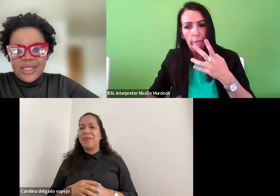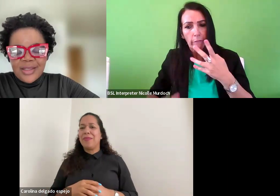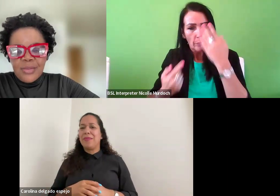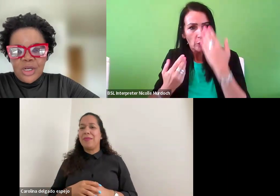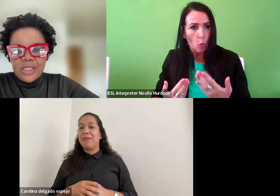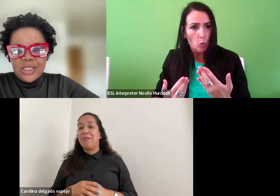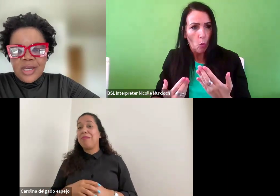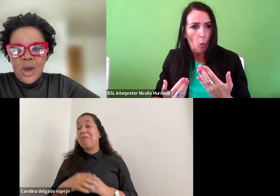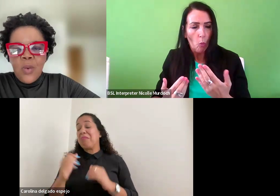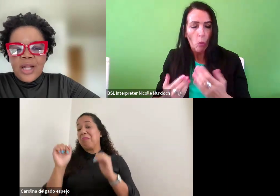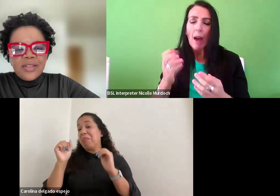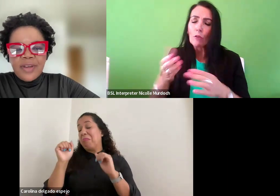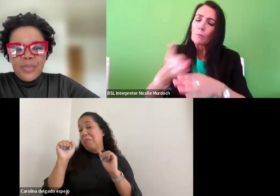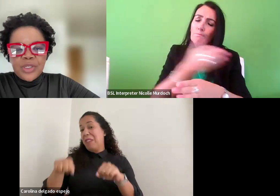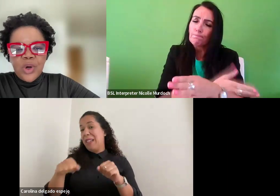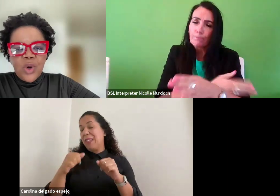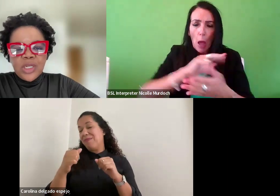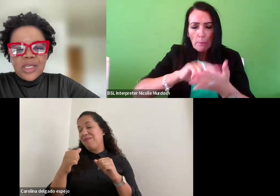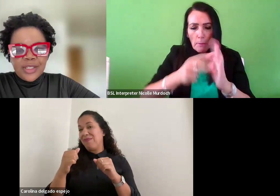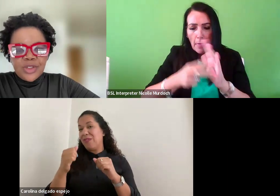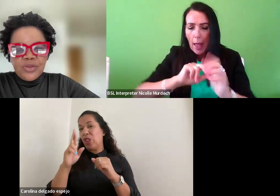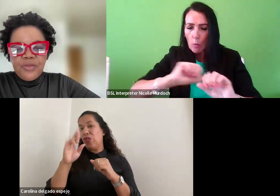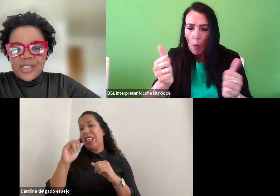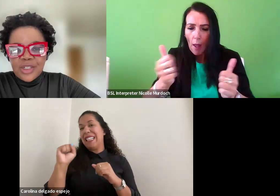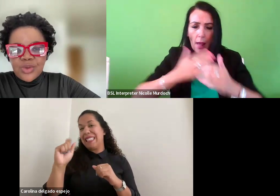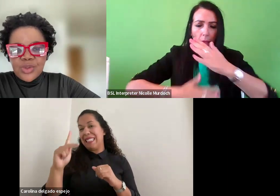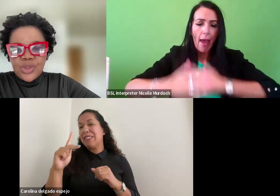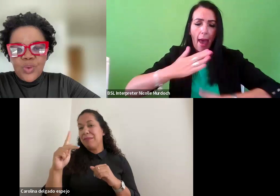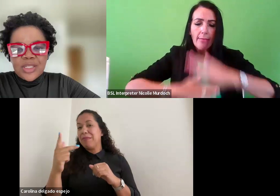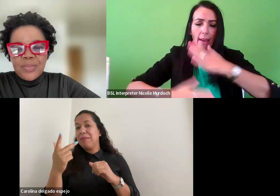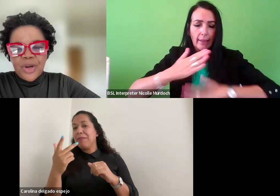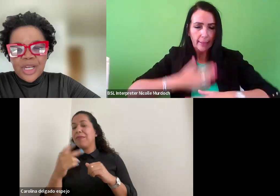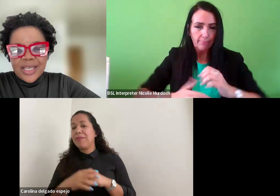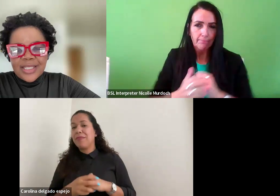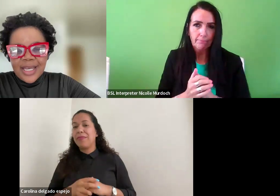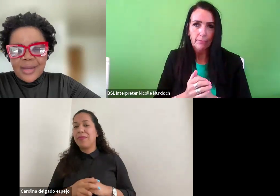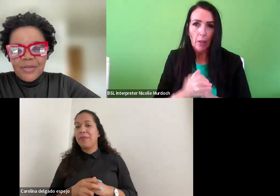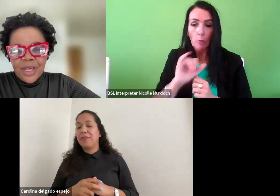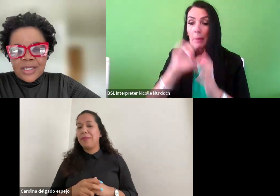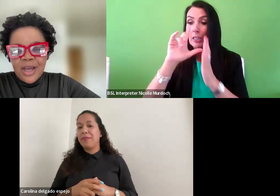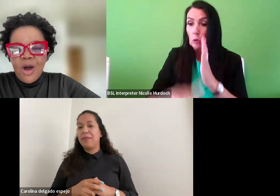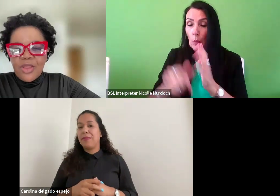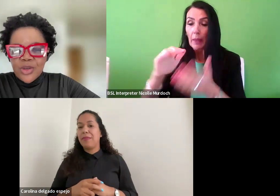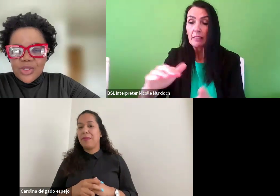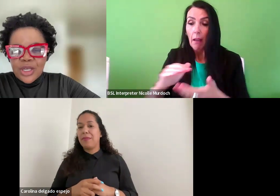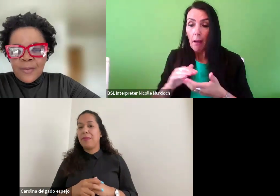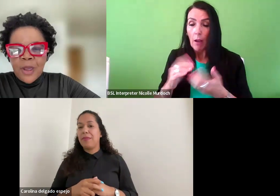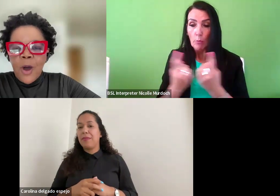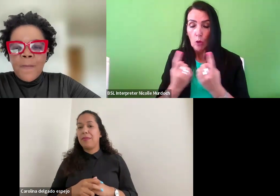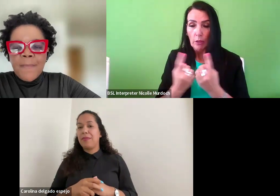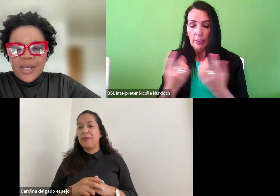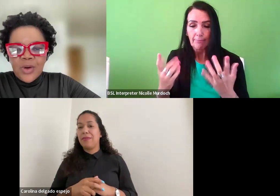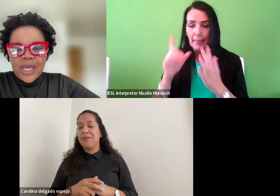the product is in the market, while developers only get to fix issues once the product has had some effect on the